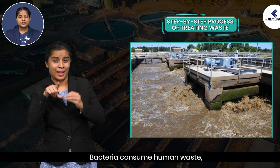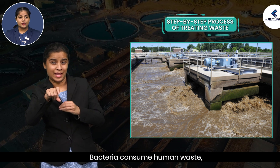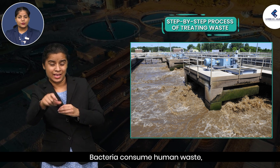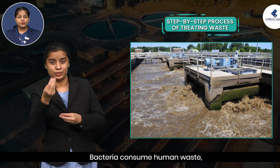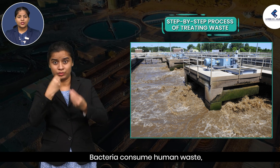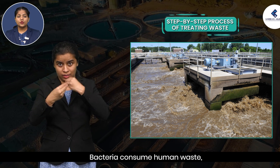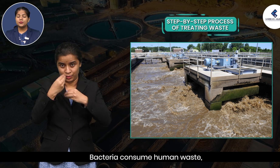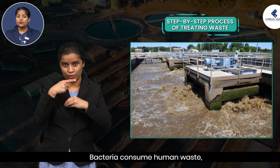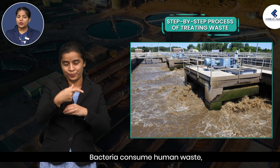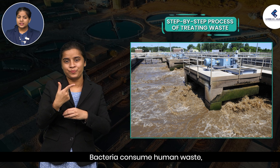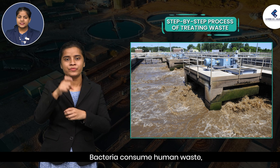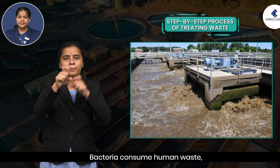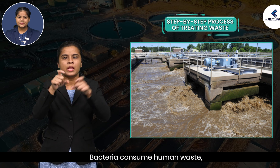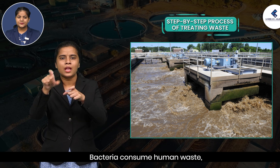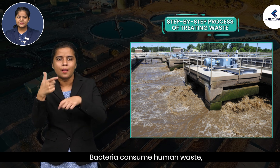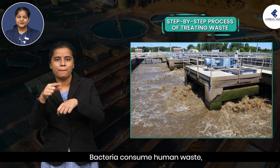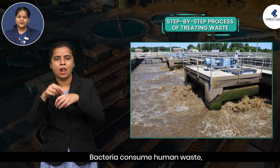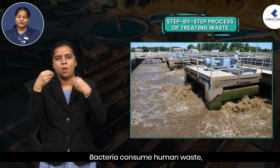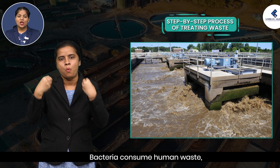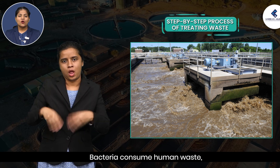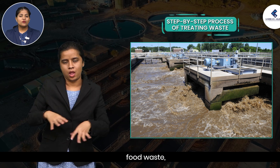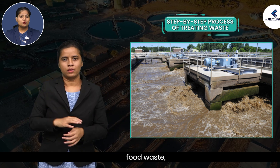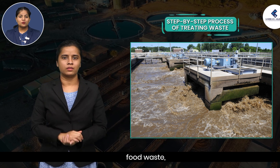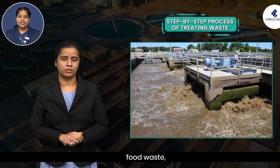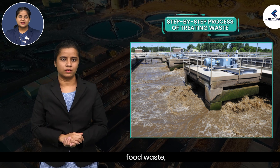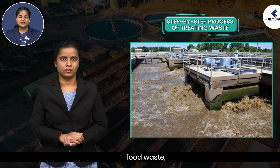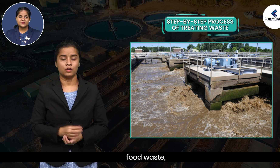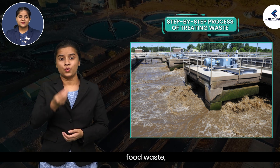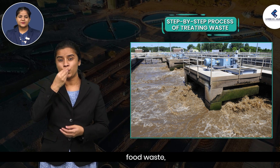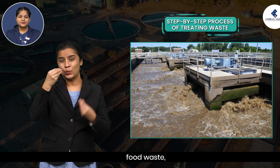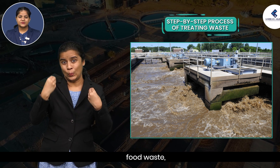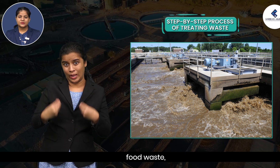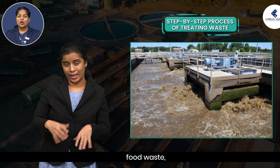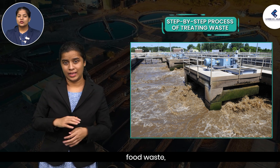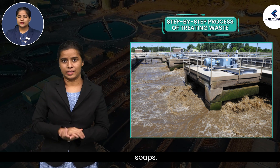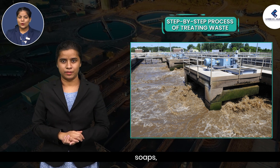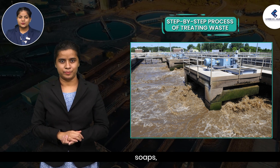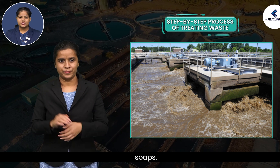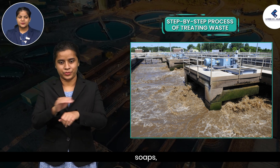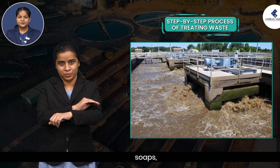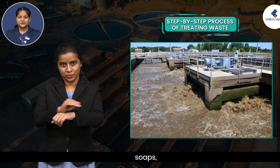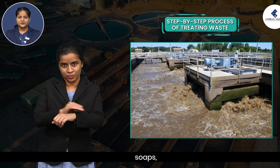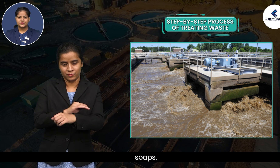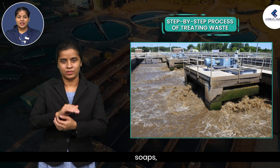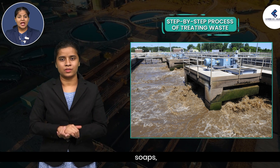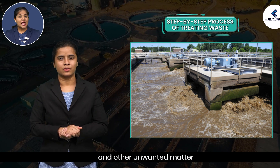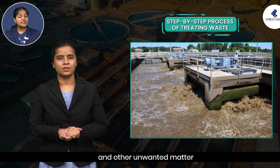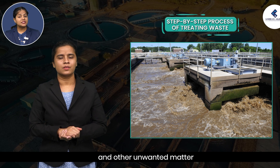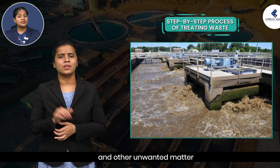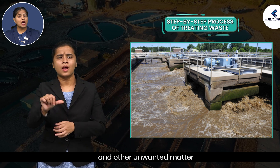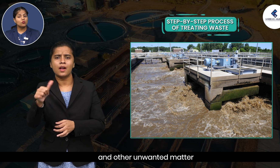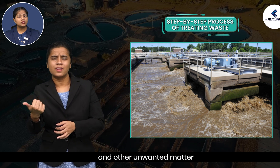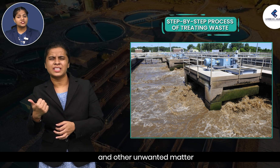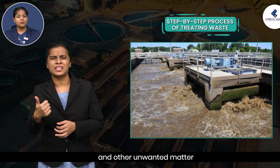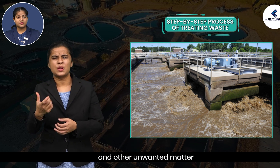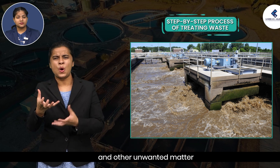Bacteria consume human waste, food waste, soaps, and